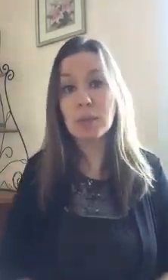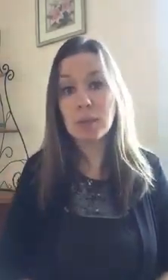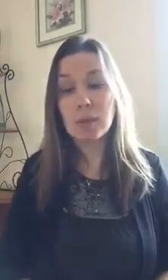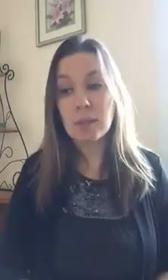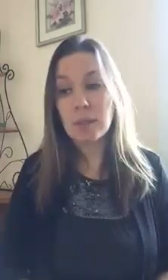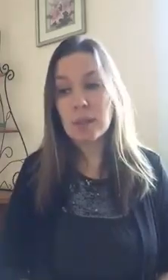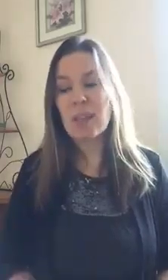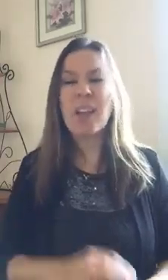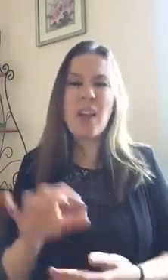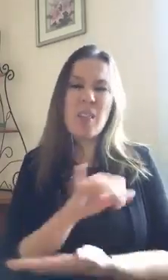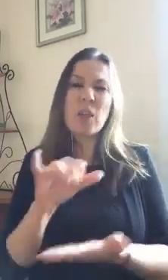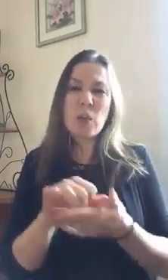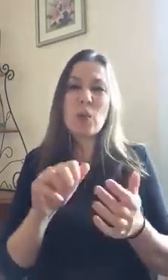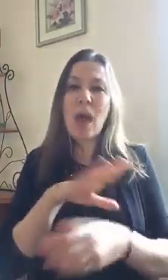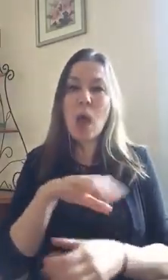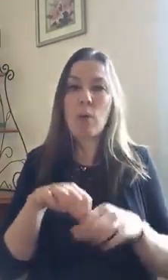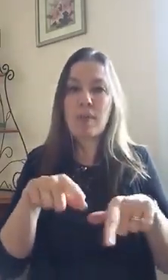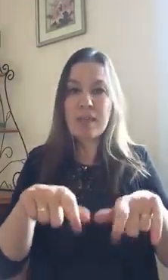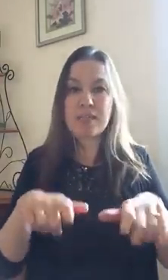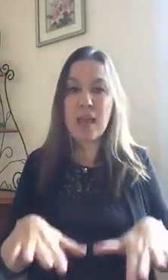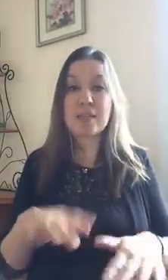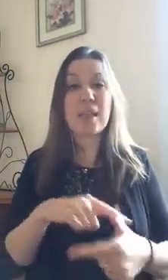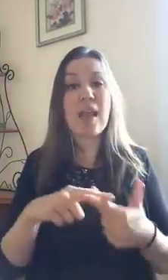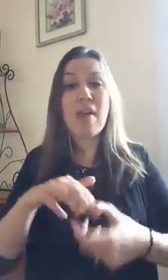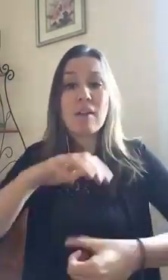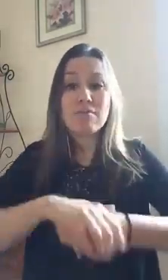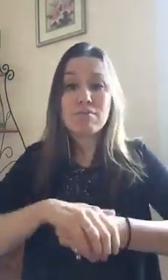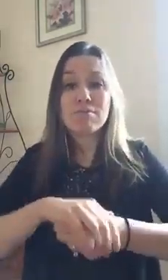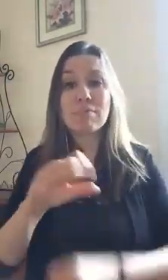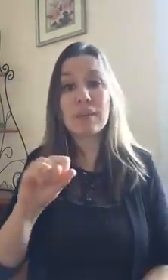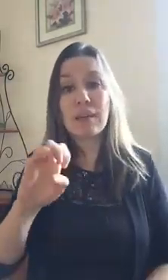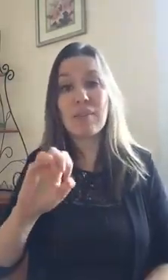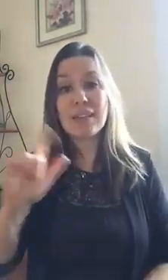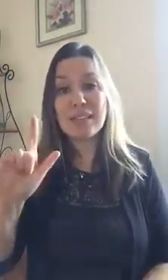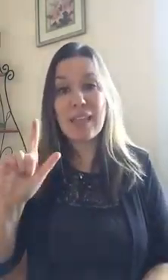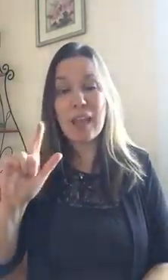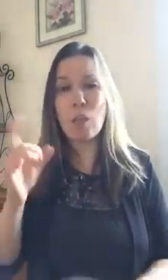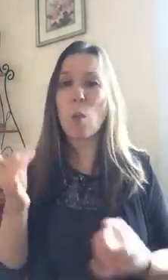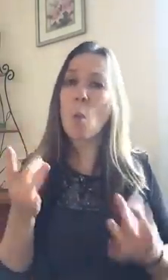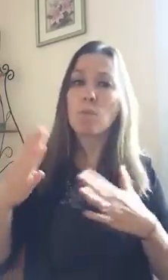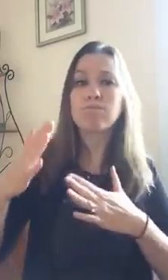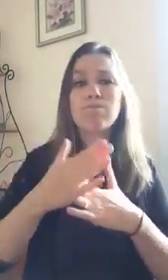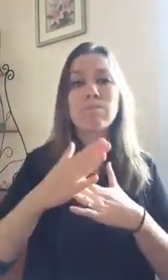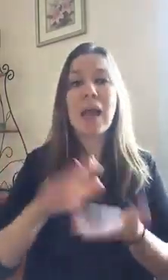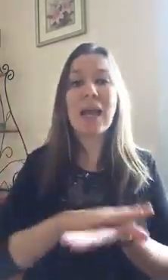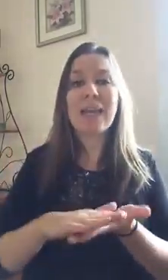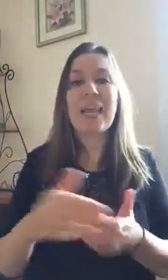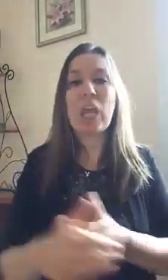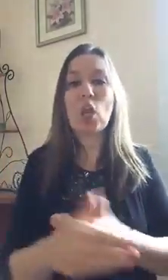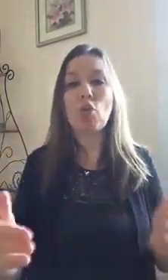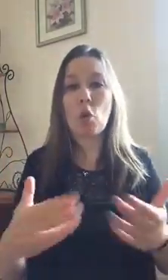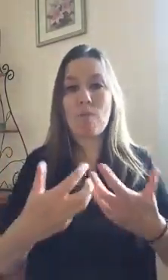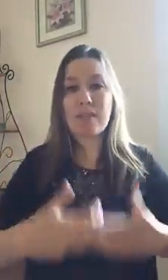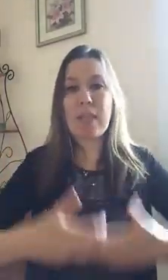do that with the testing. And then they seal. They seal it in a state-of-the-art clean room facility and then ship it directly to you. There's